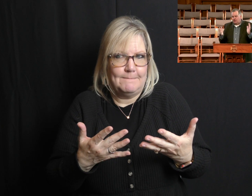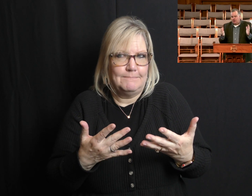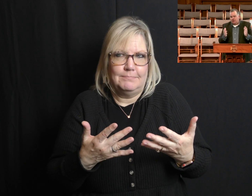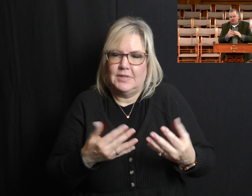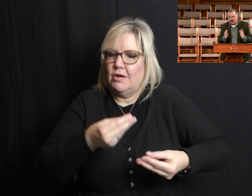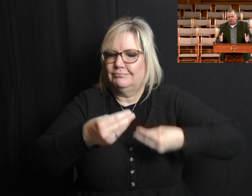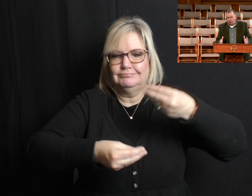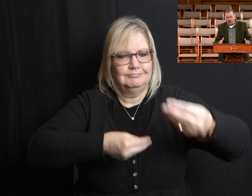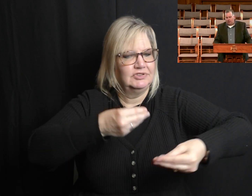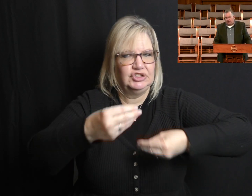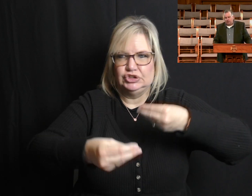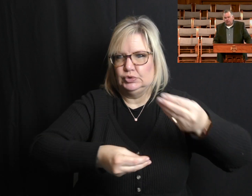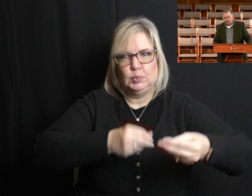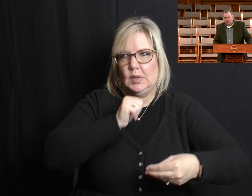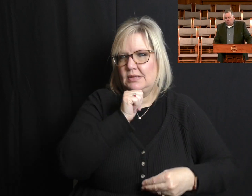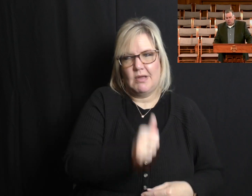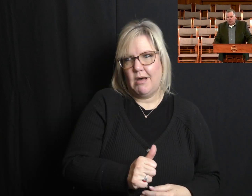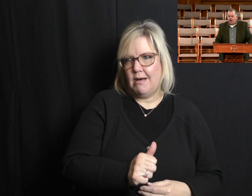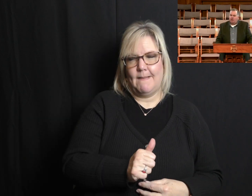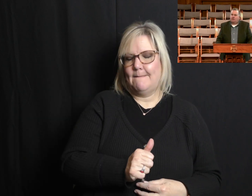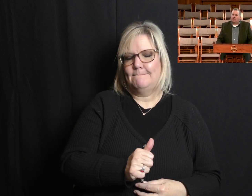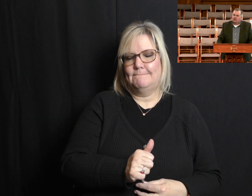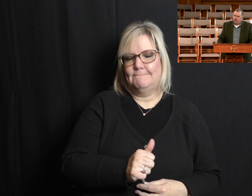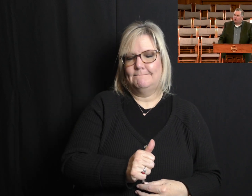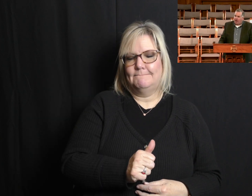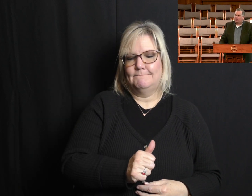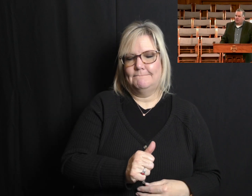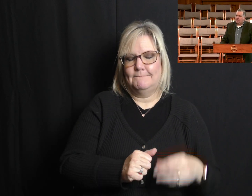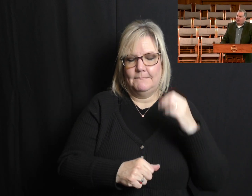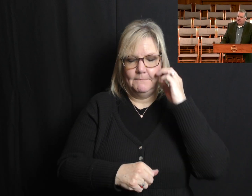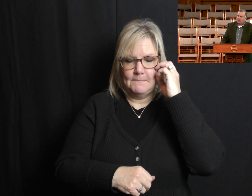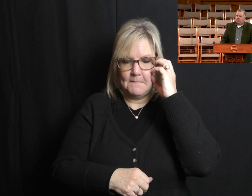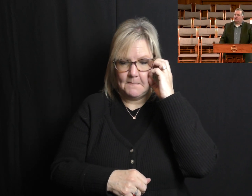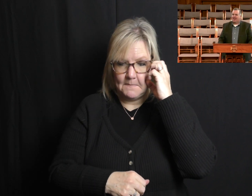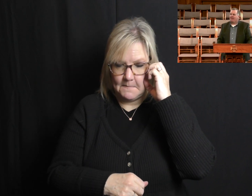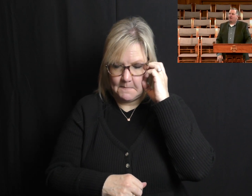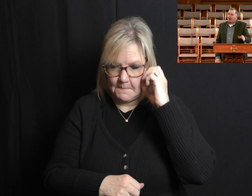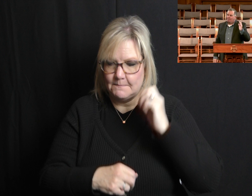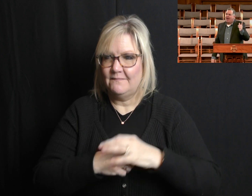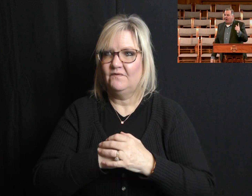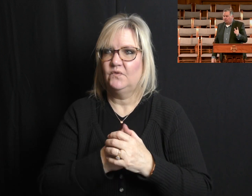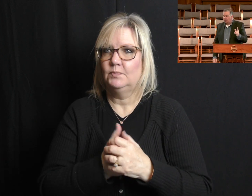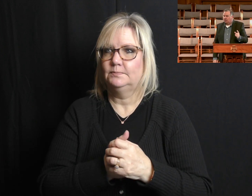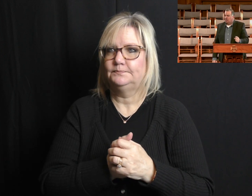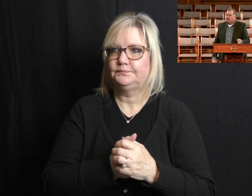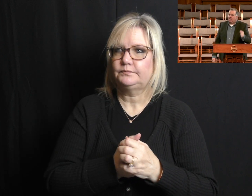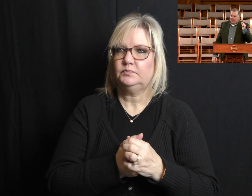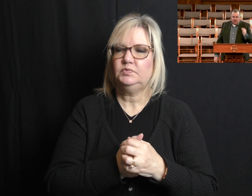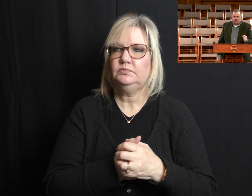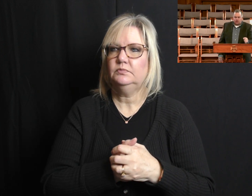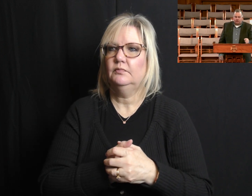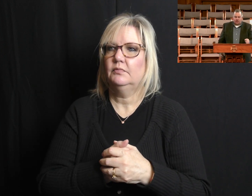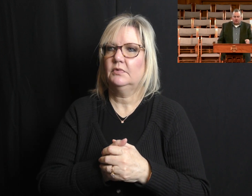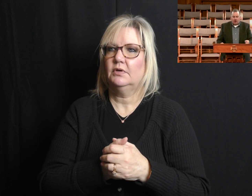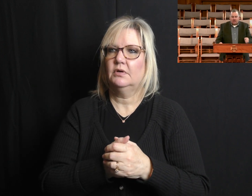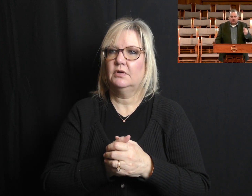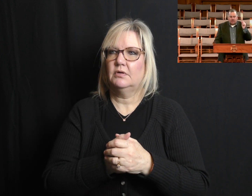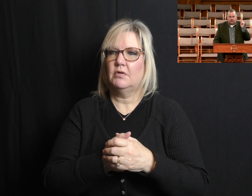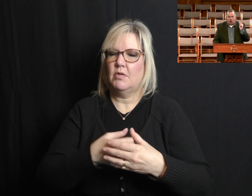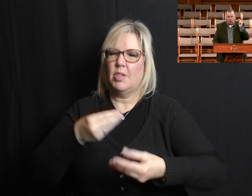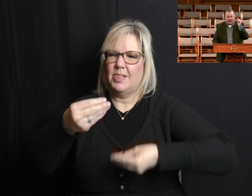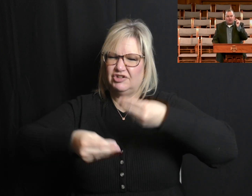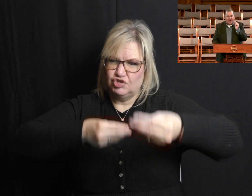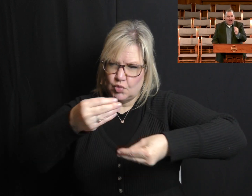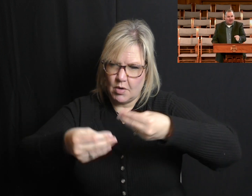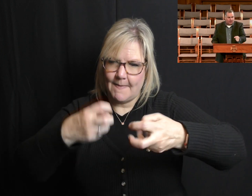the issue is never wealth. When it comes to generosity, the issue is never amount. The issue of generosity